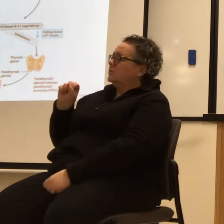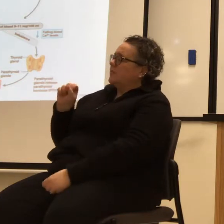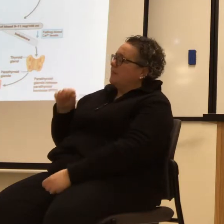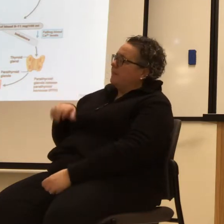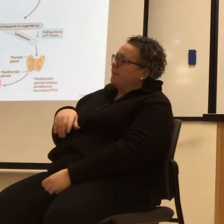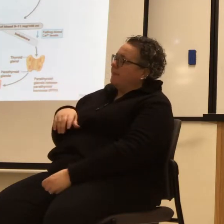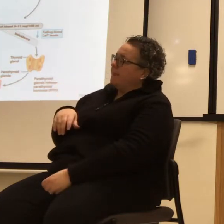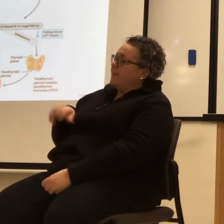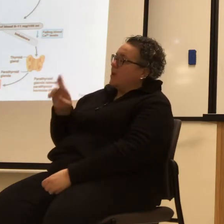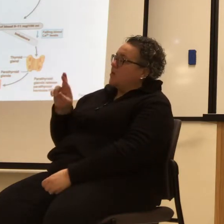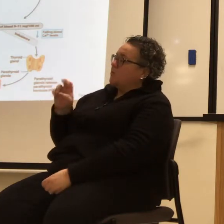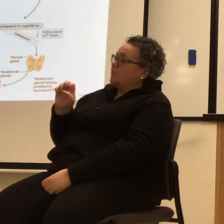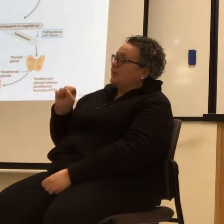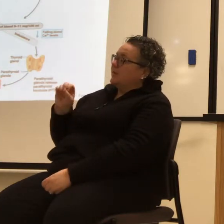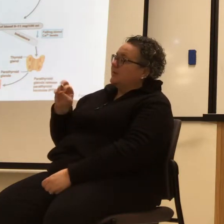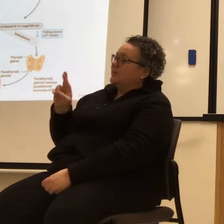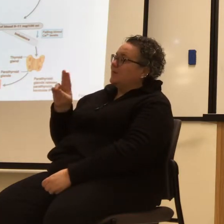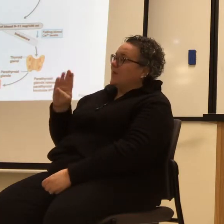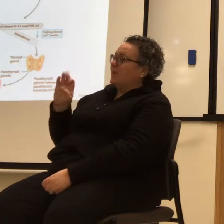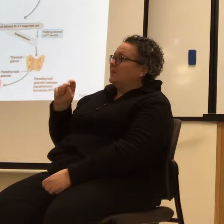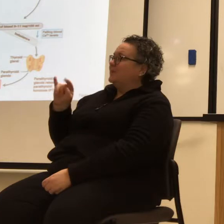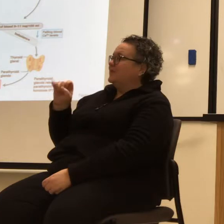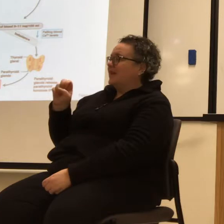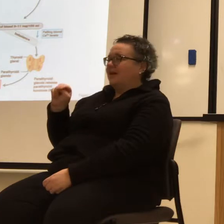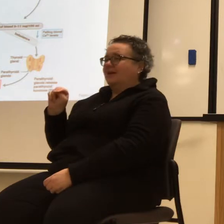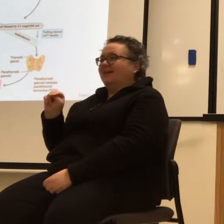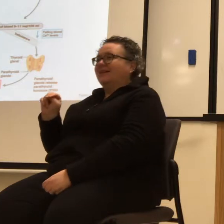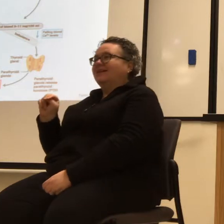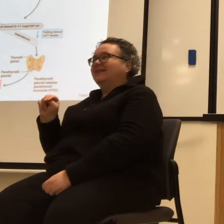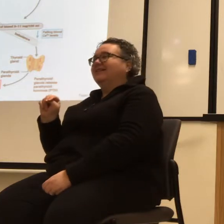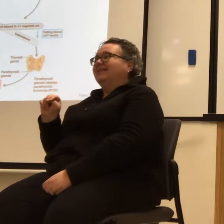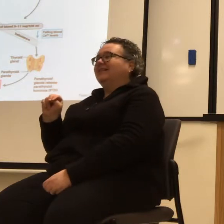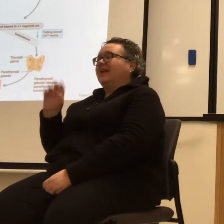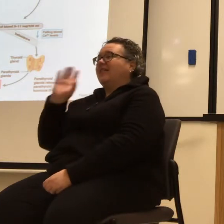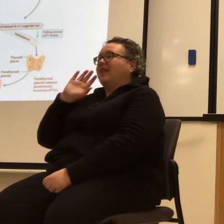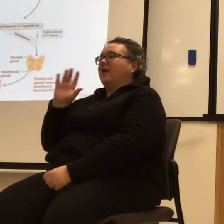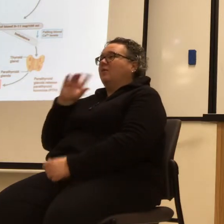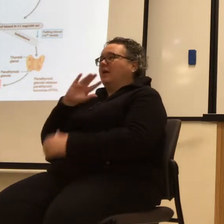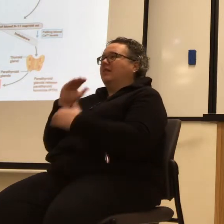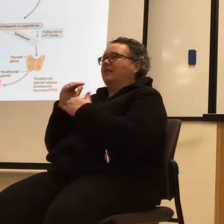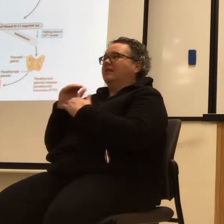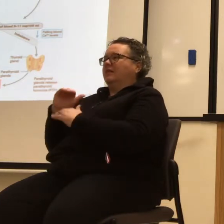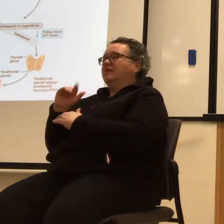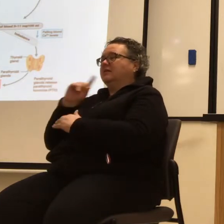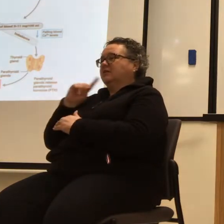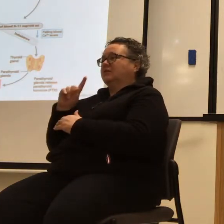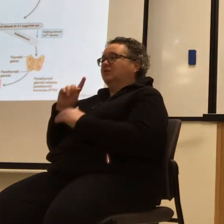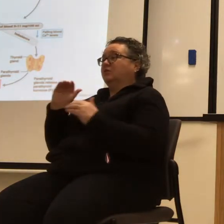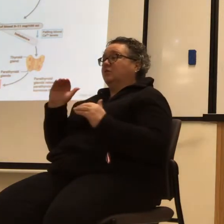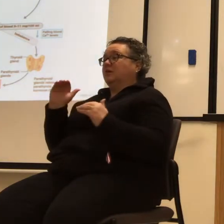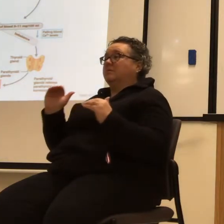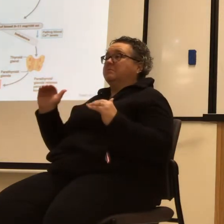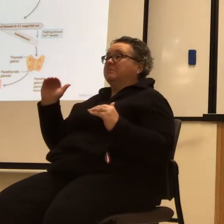And that'll liberate more calcium to the blood to increase calcium levels. Okay, that's a